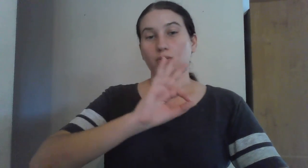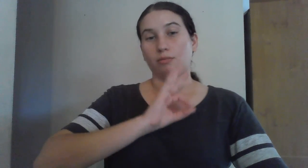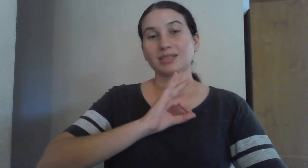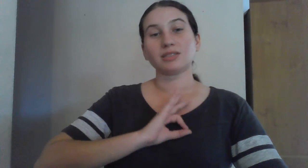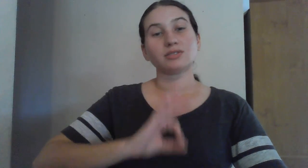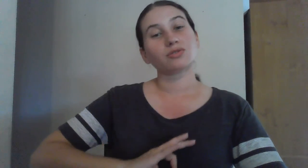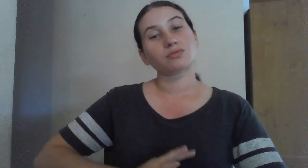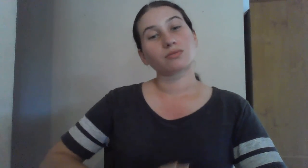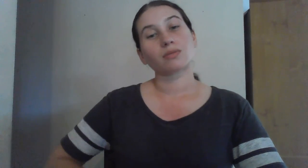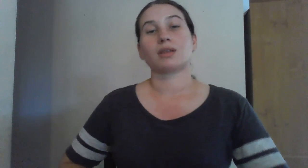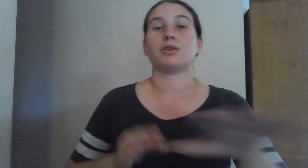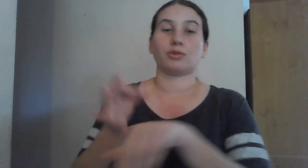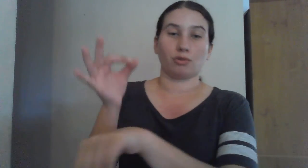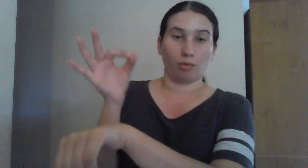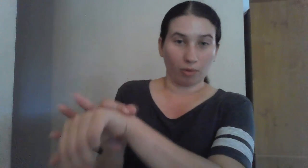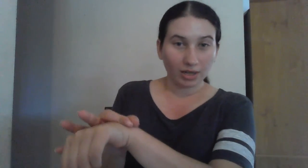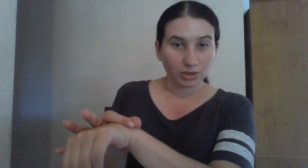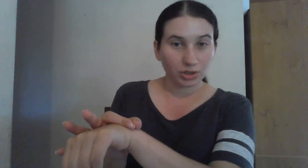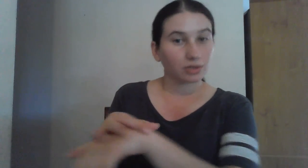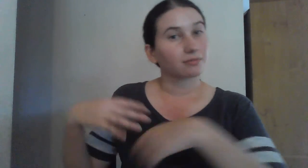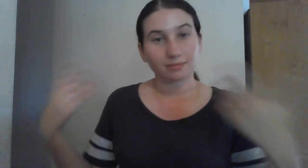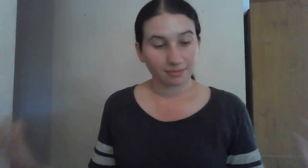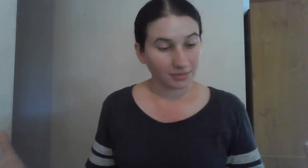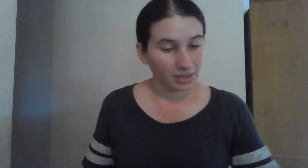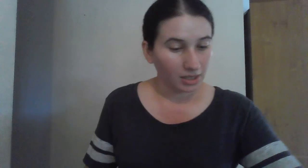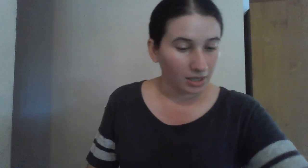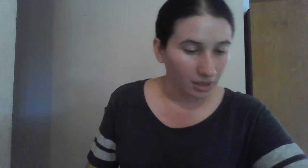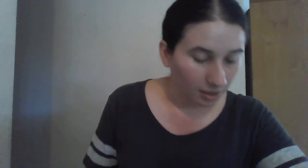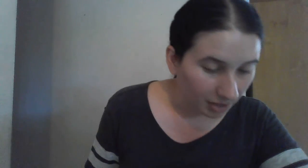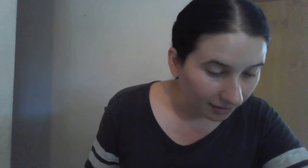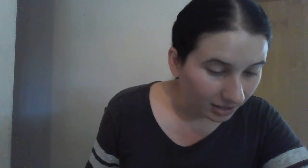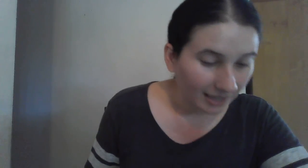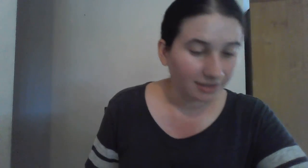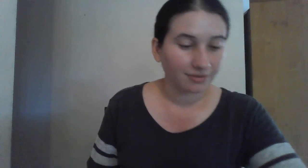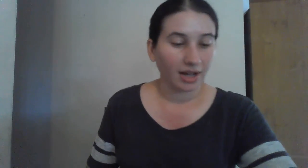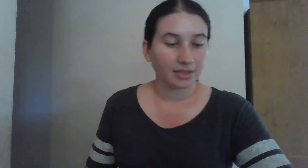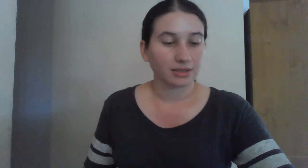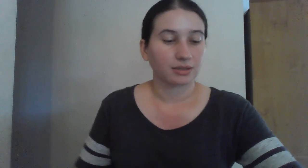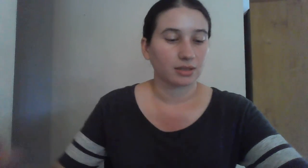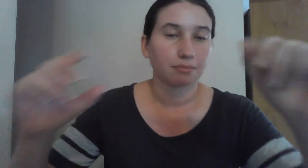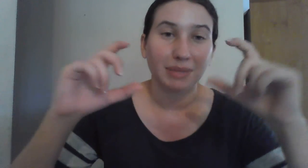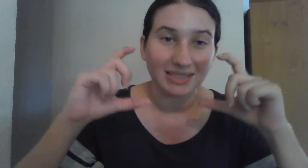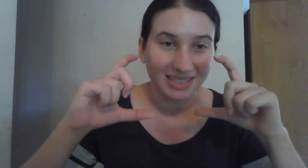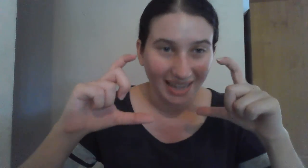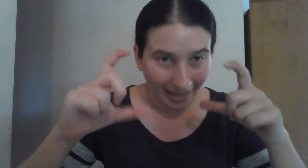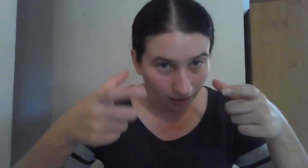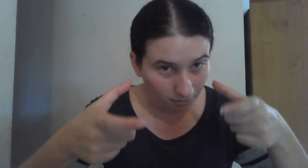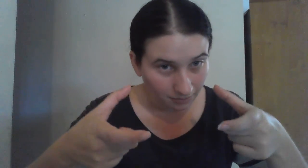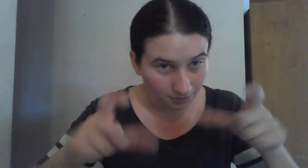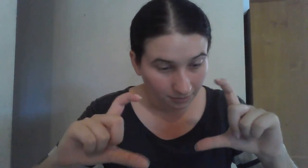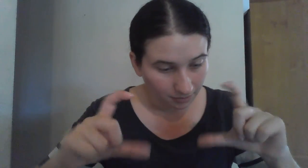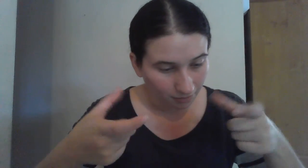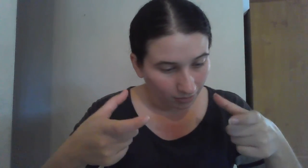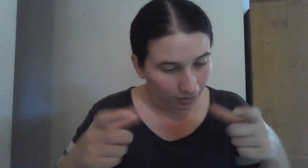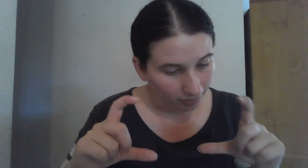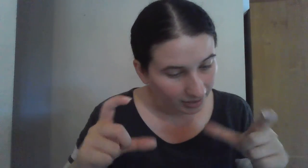do buttons, you could do a watch. Then we have classifier bended L. Right?